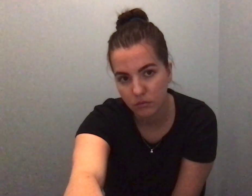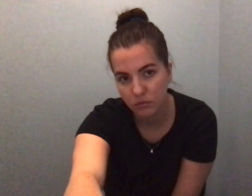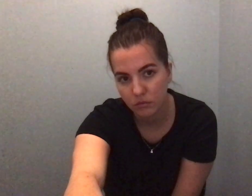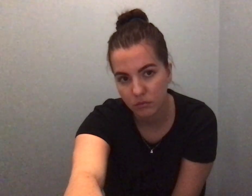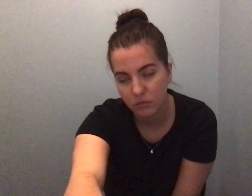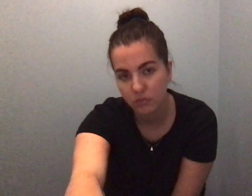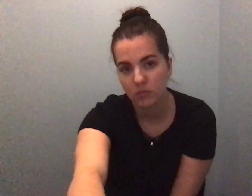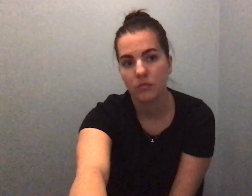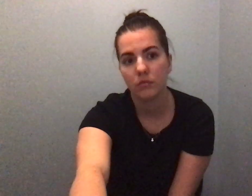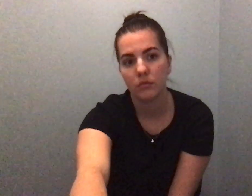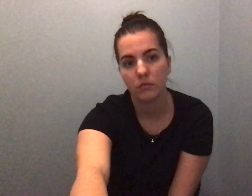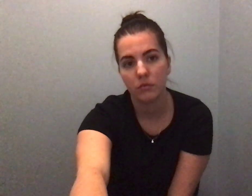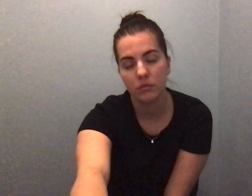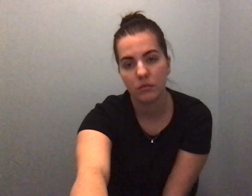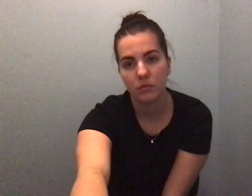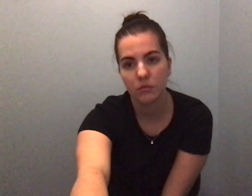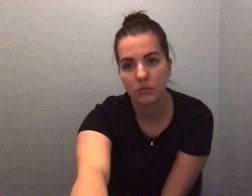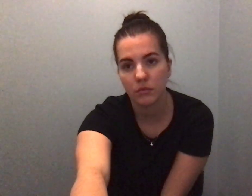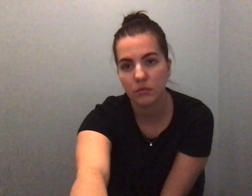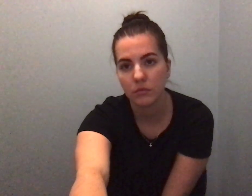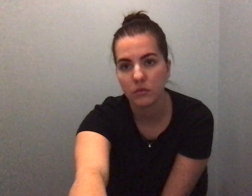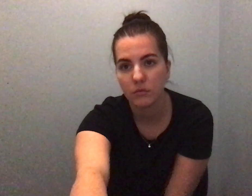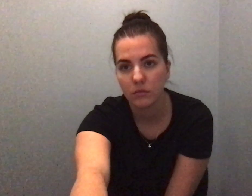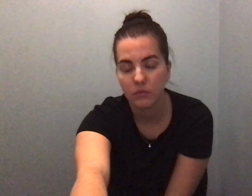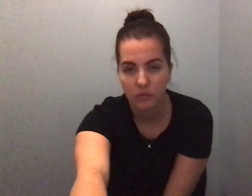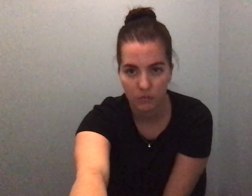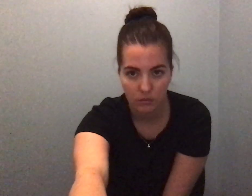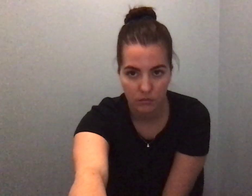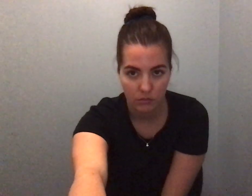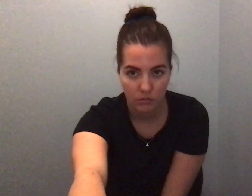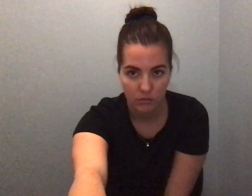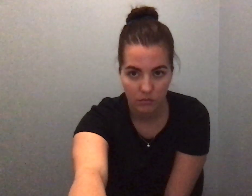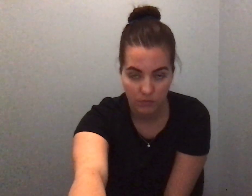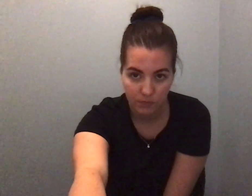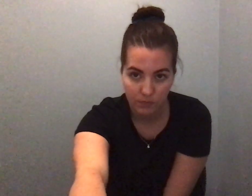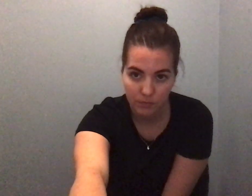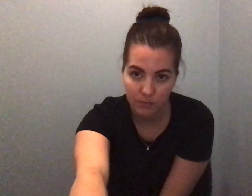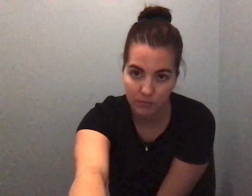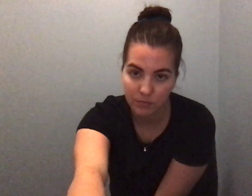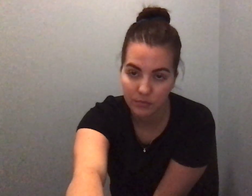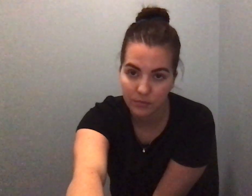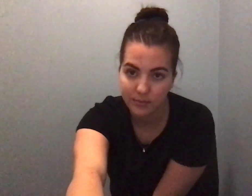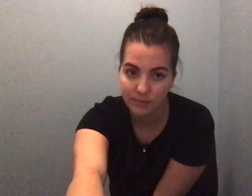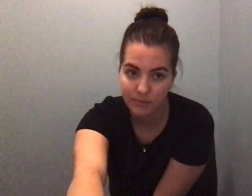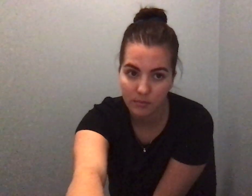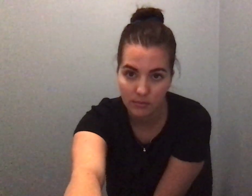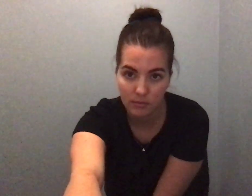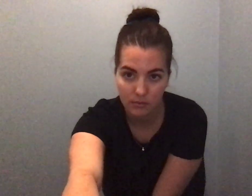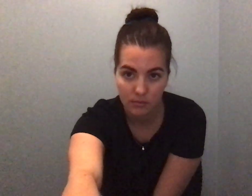other words, energy is moving from that first object to that second object, and we call that transfer heat.